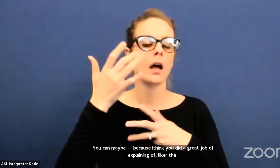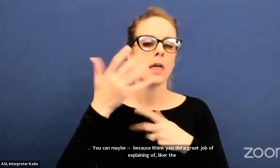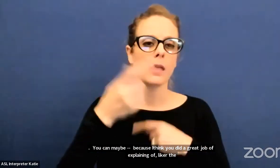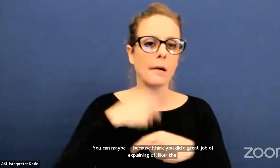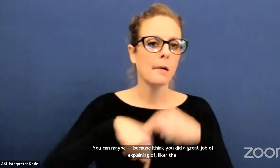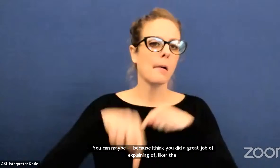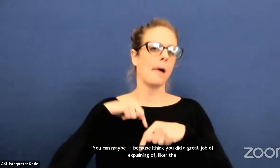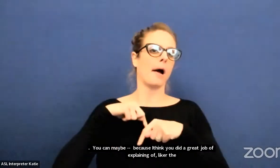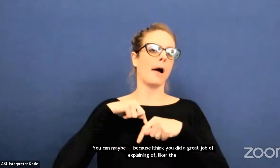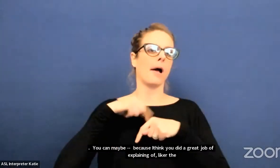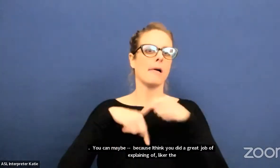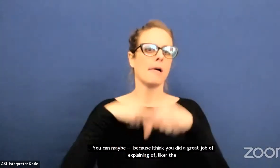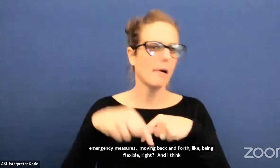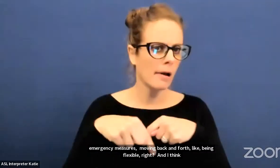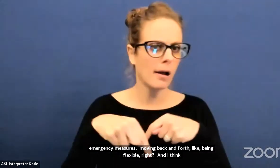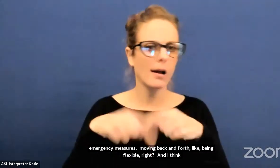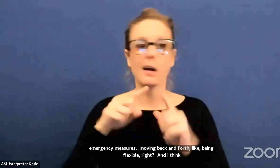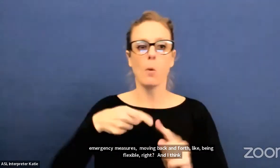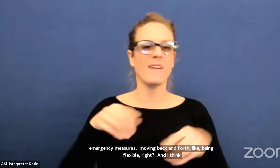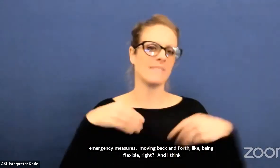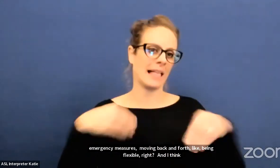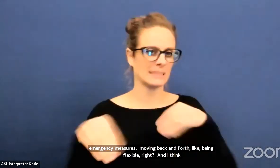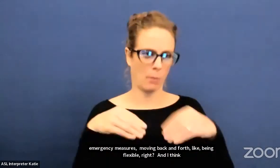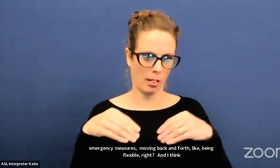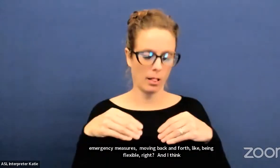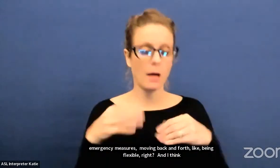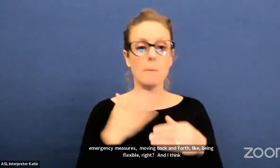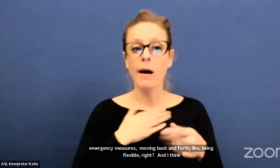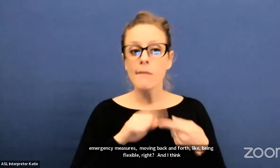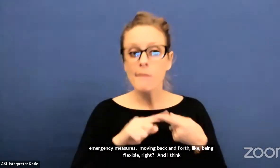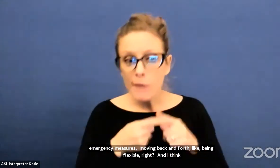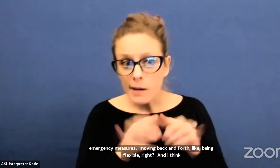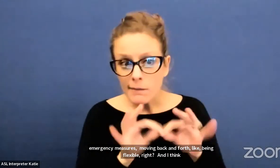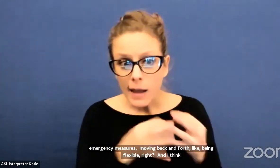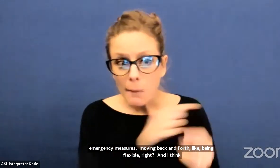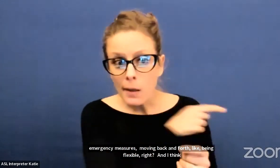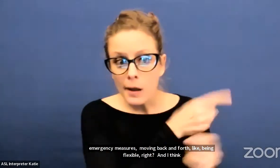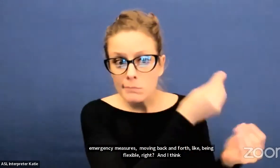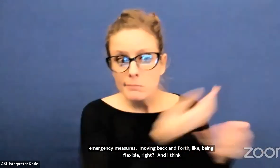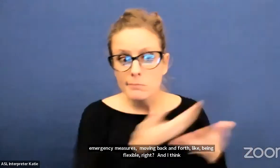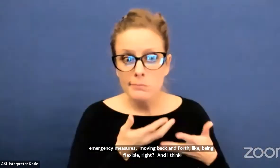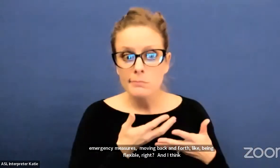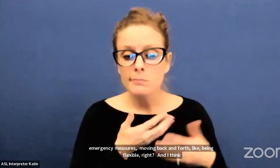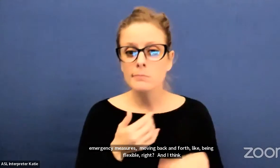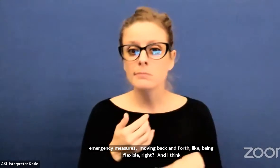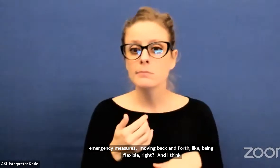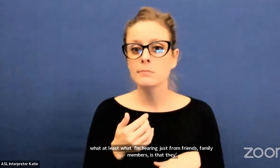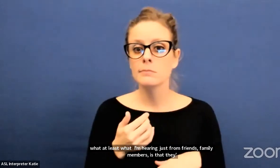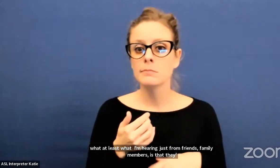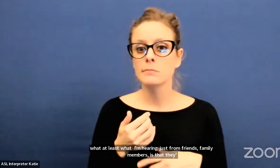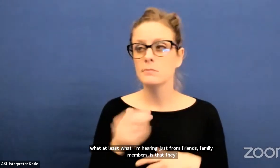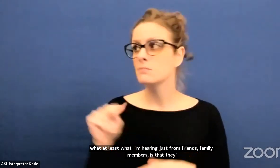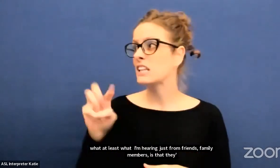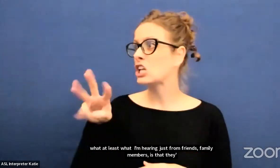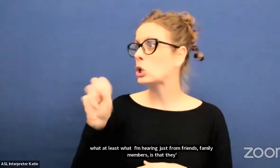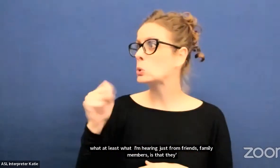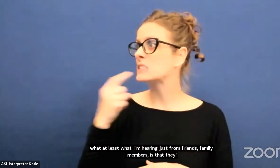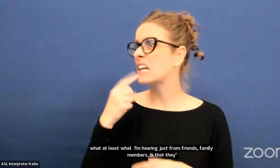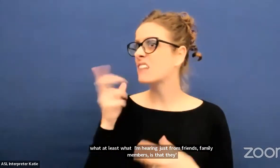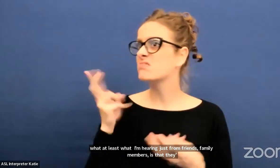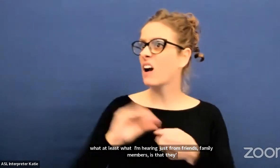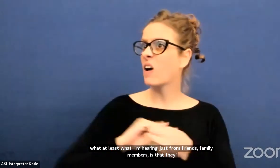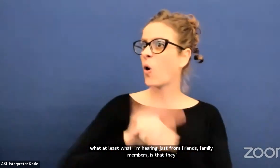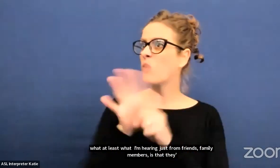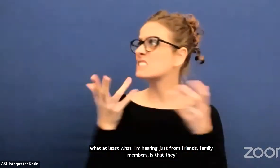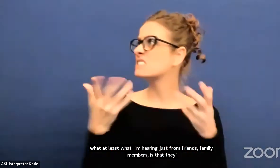least what I'm hearing just from friends, family members, is that they're like, oh, their news is saying that we're sort of out of this. And I